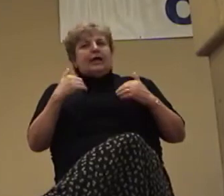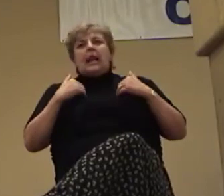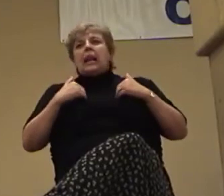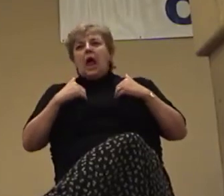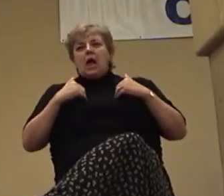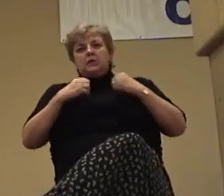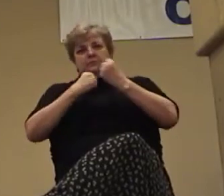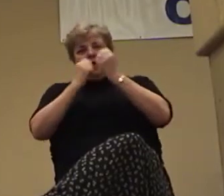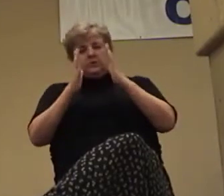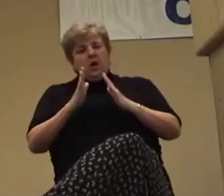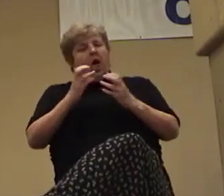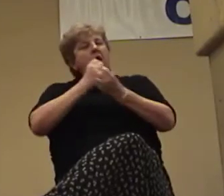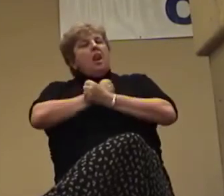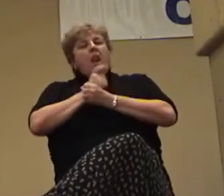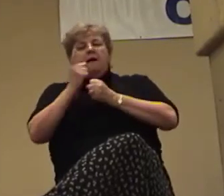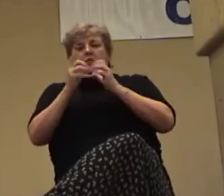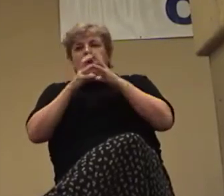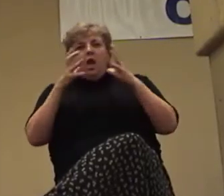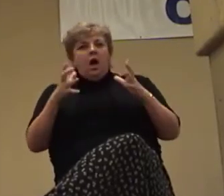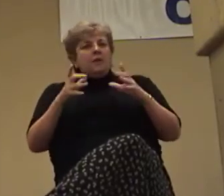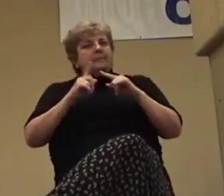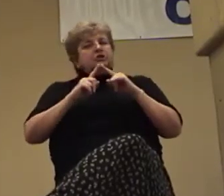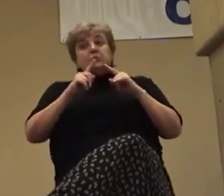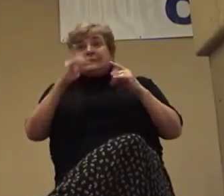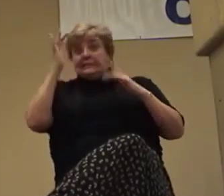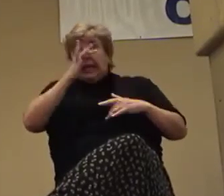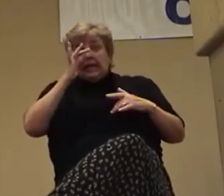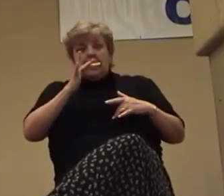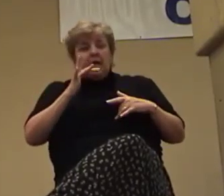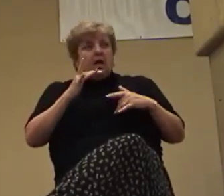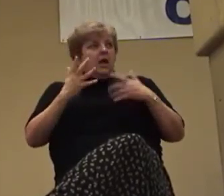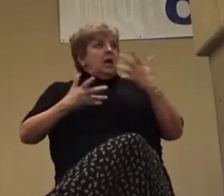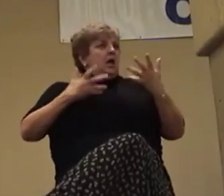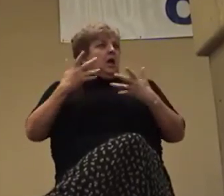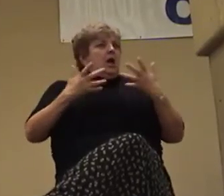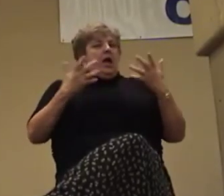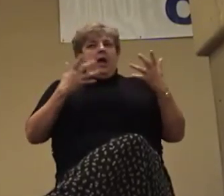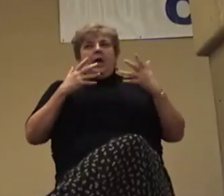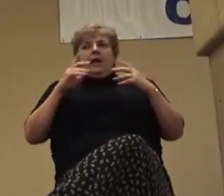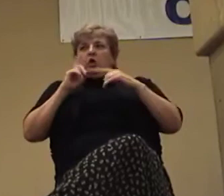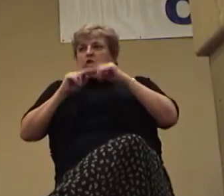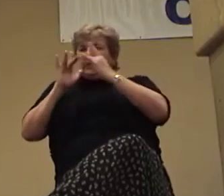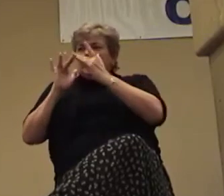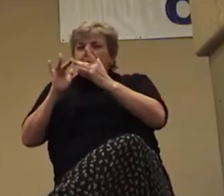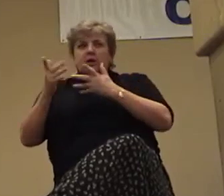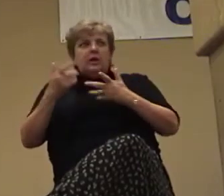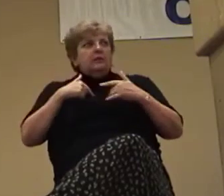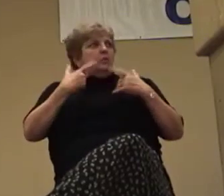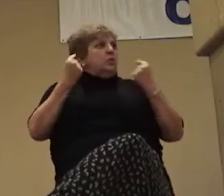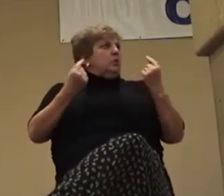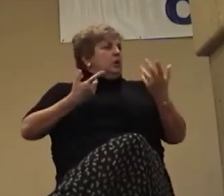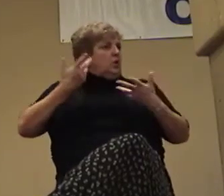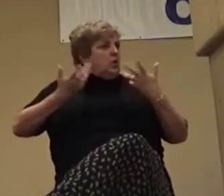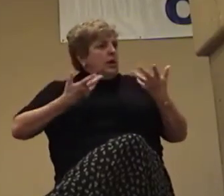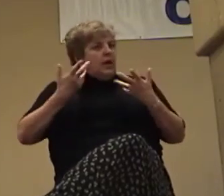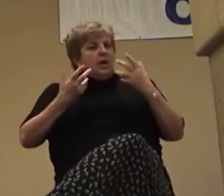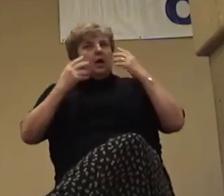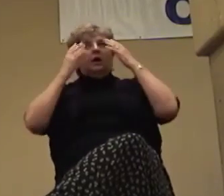change. I hadn't been able to get a hold of her. I was self-sponsored at that point, and I would say, well, what would I tell my babies if they were in the situation? I would just run it